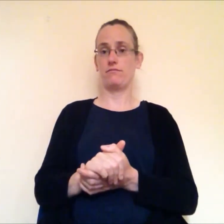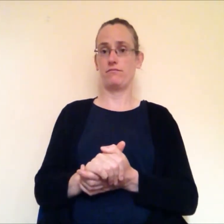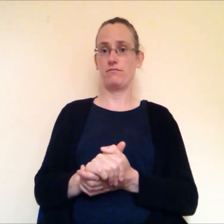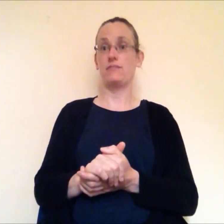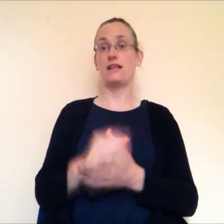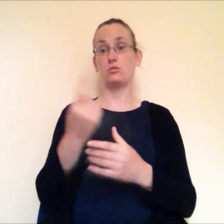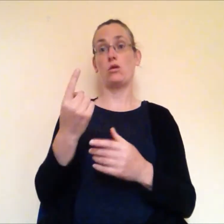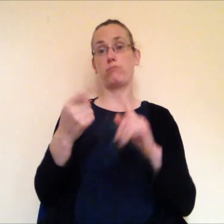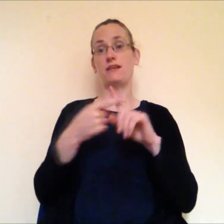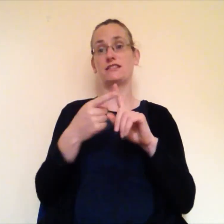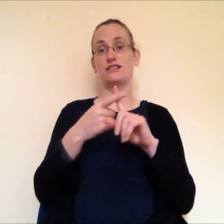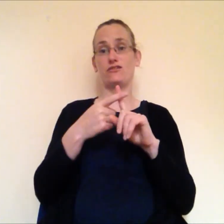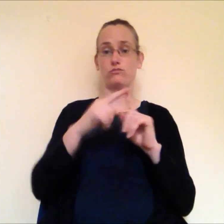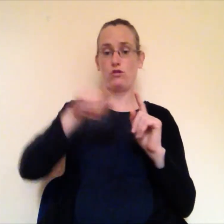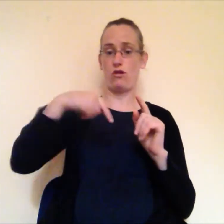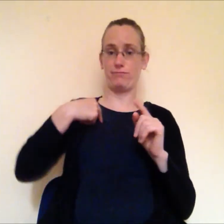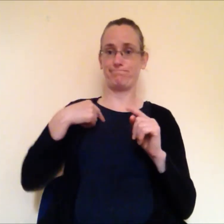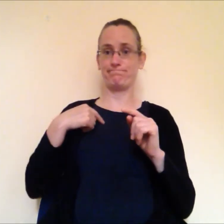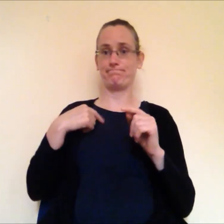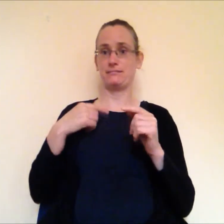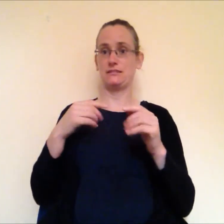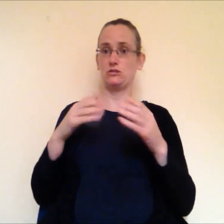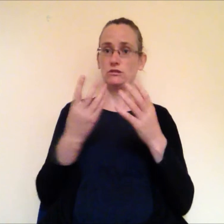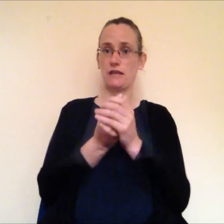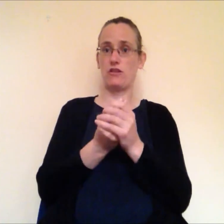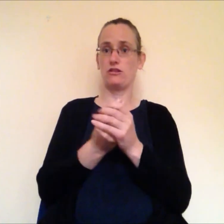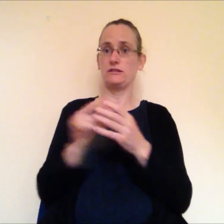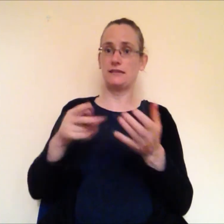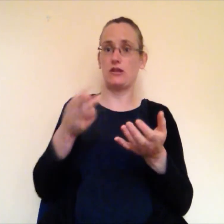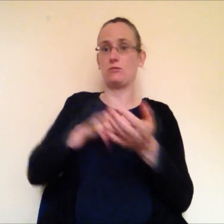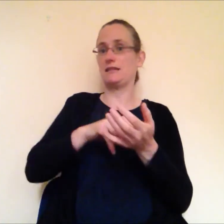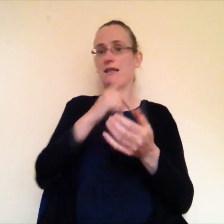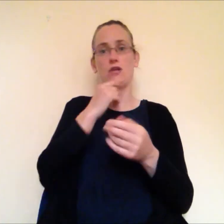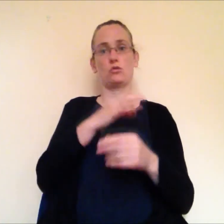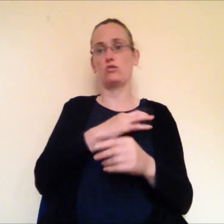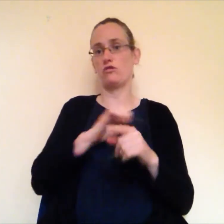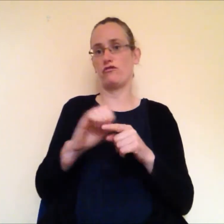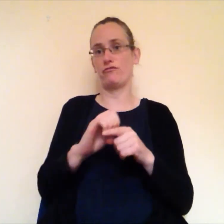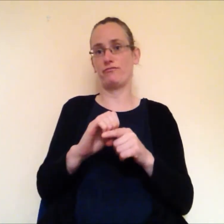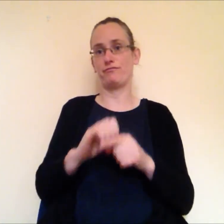everybody standing up and saying, not good enough. And I know I had an email in